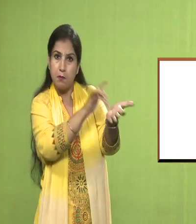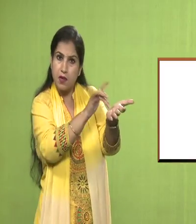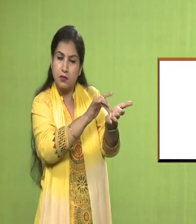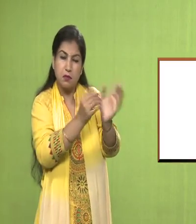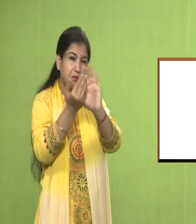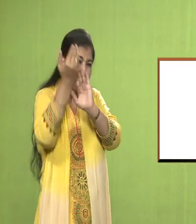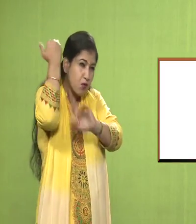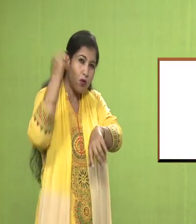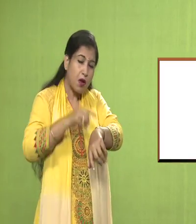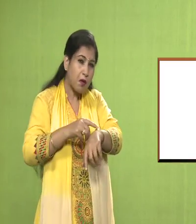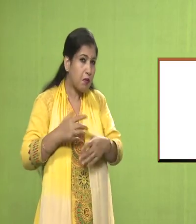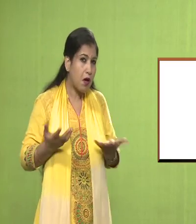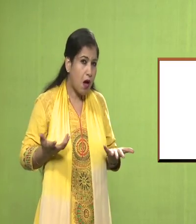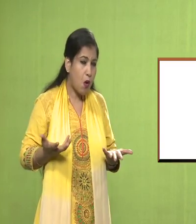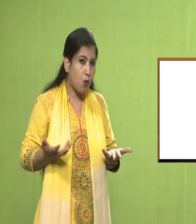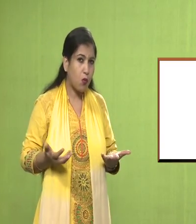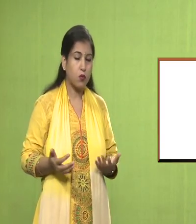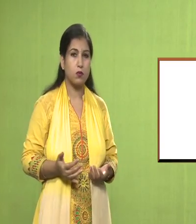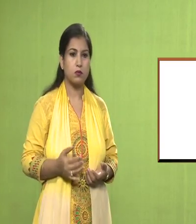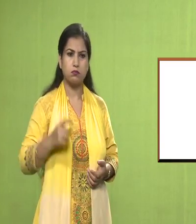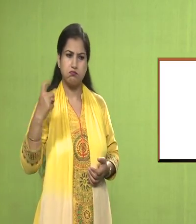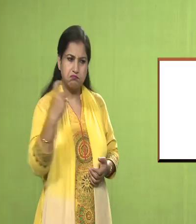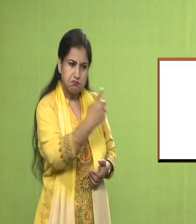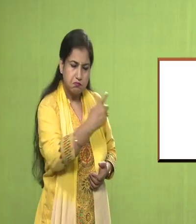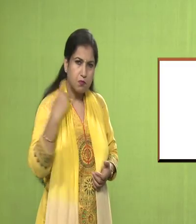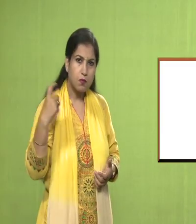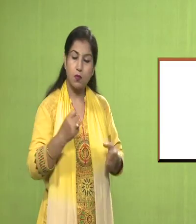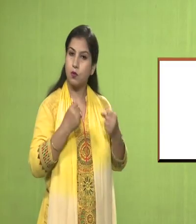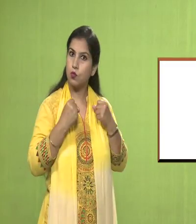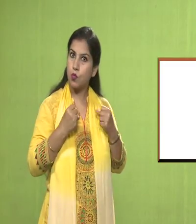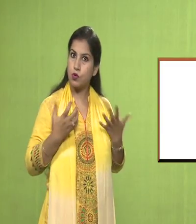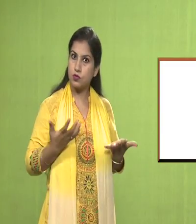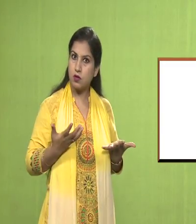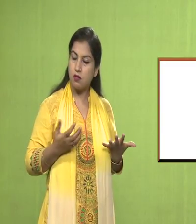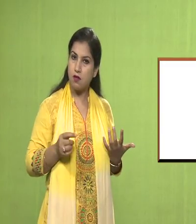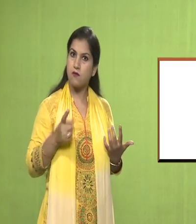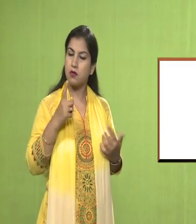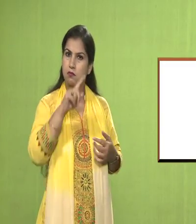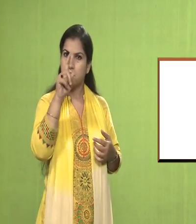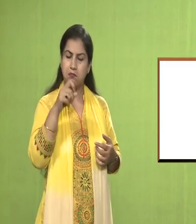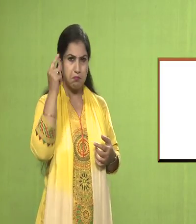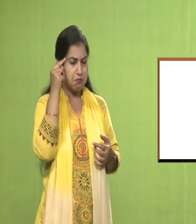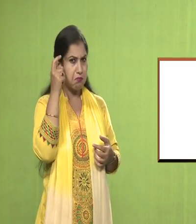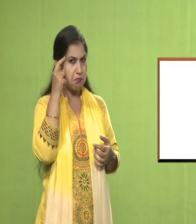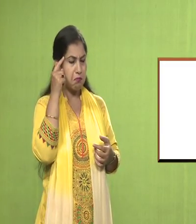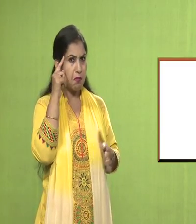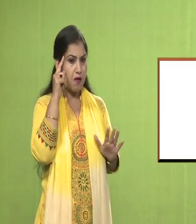those days when the means of communication and transportations were not as